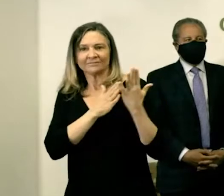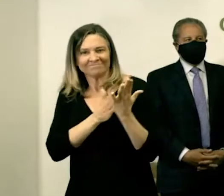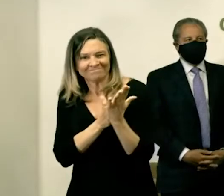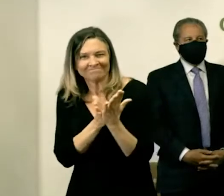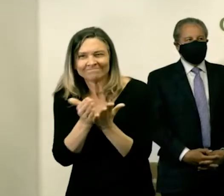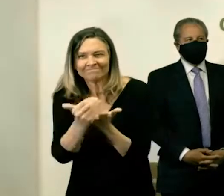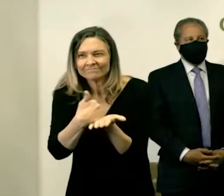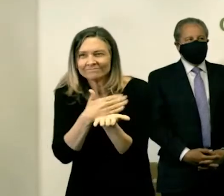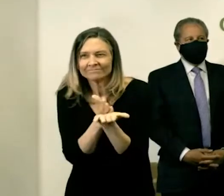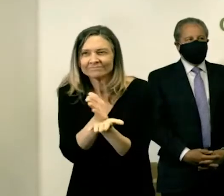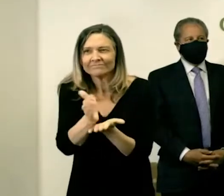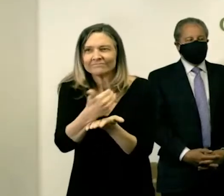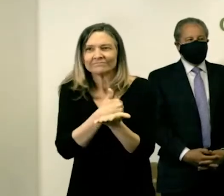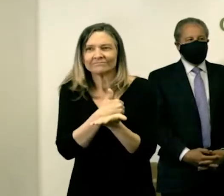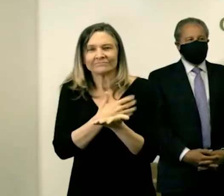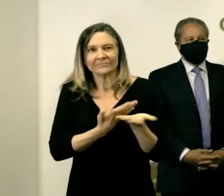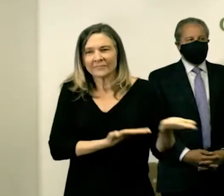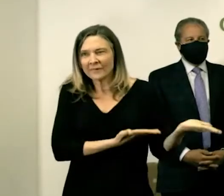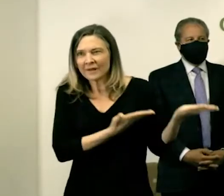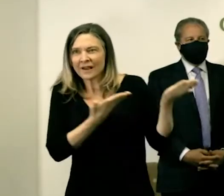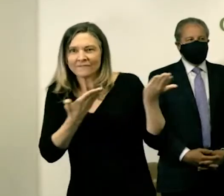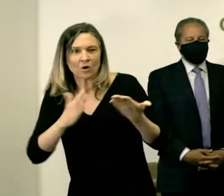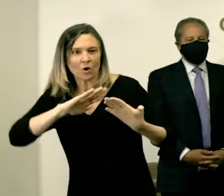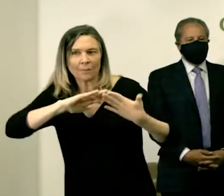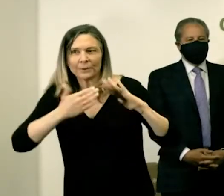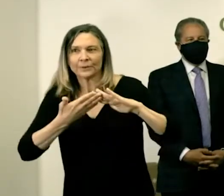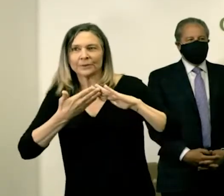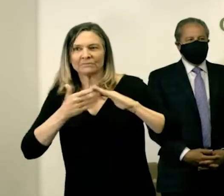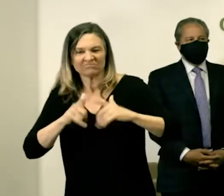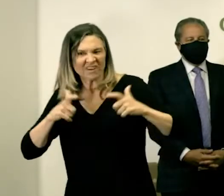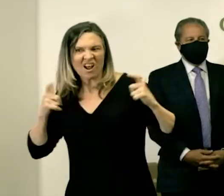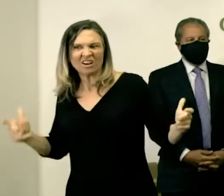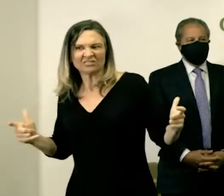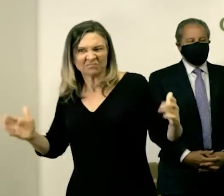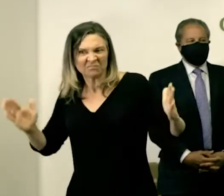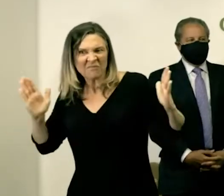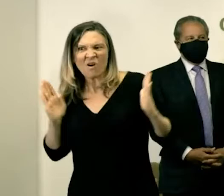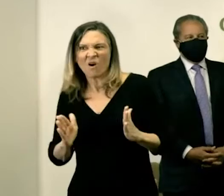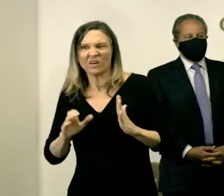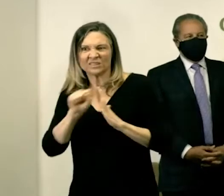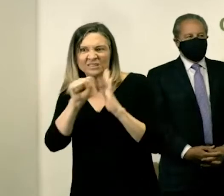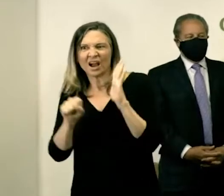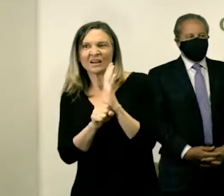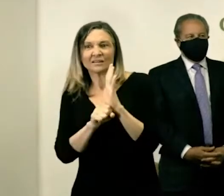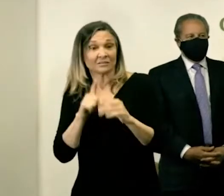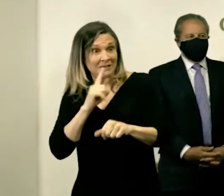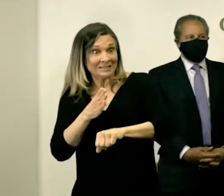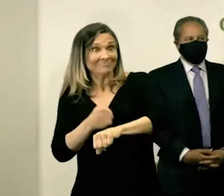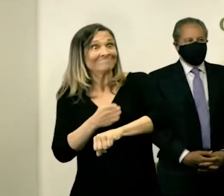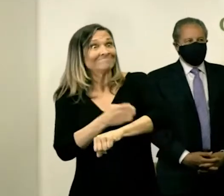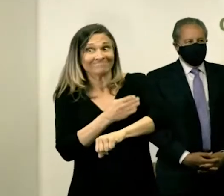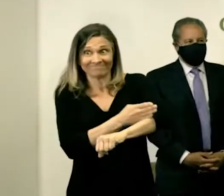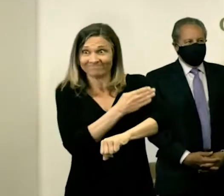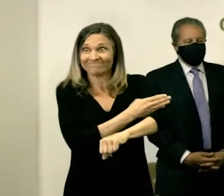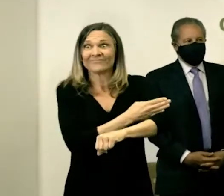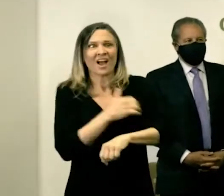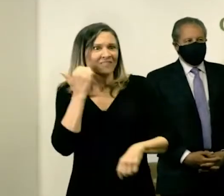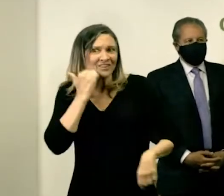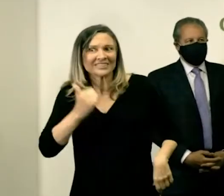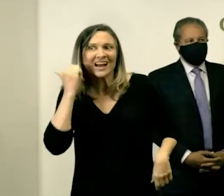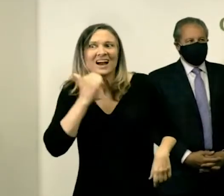in communities large and small all across this state. And we're seeing progress every day on that